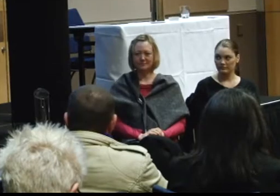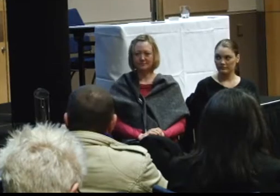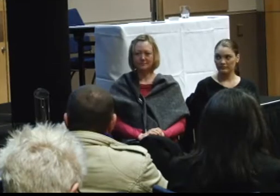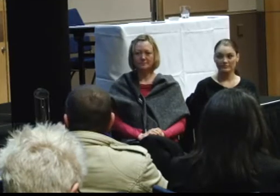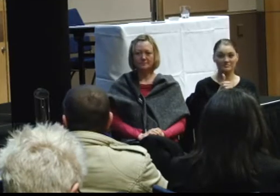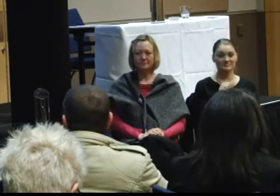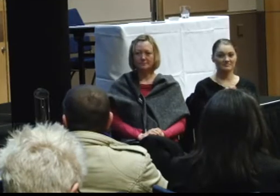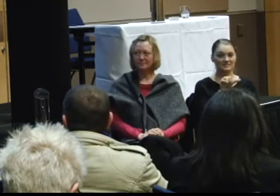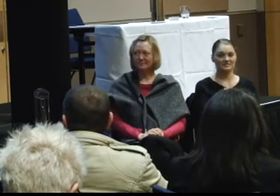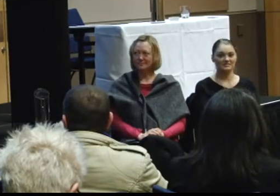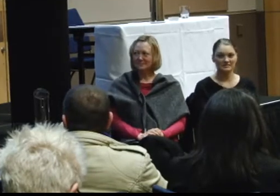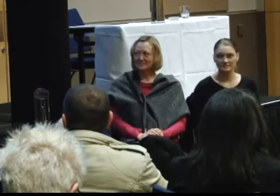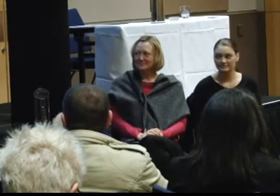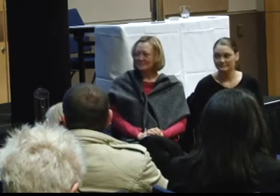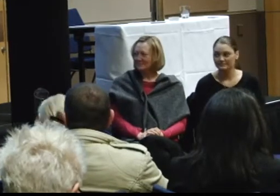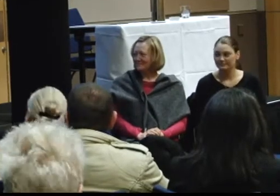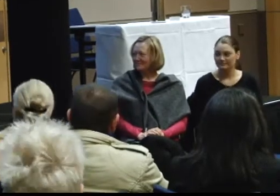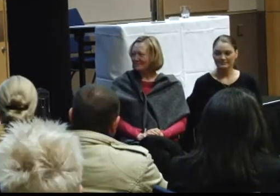Next. Tim.